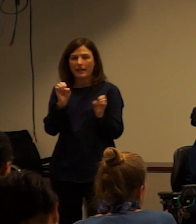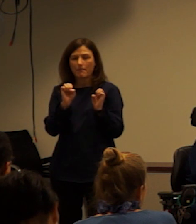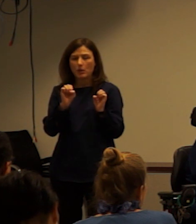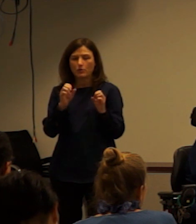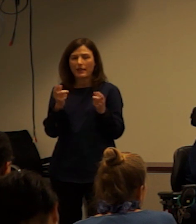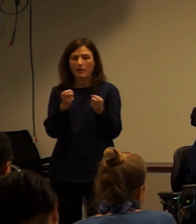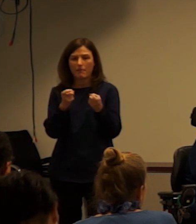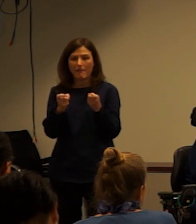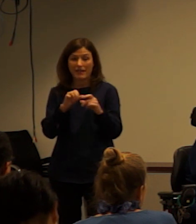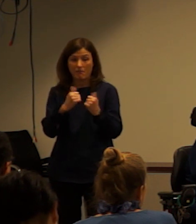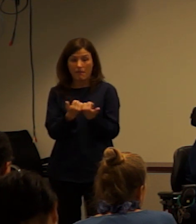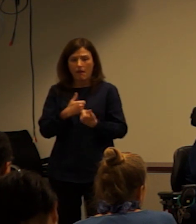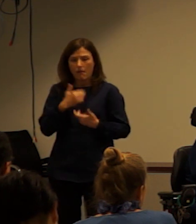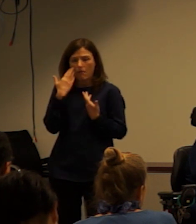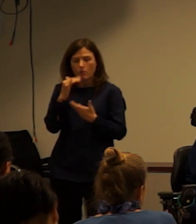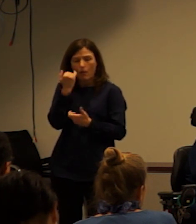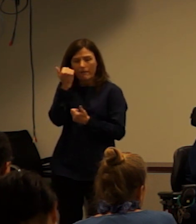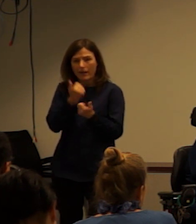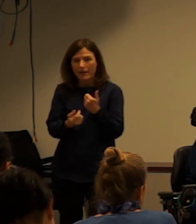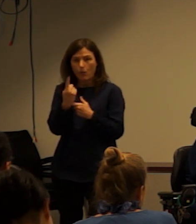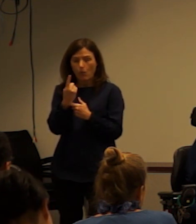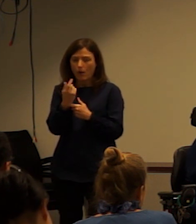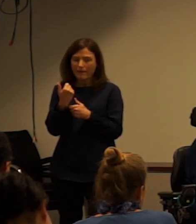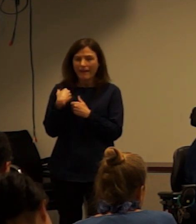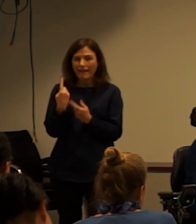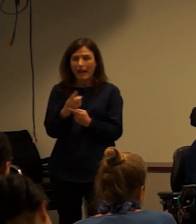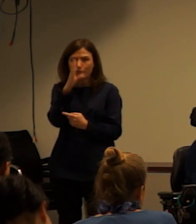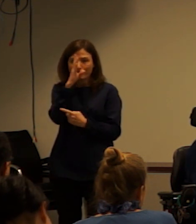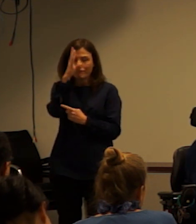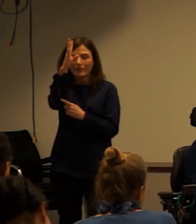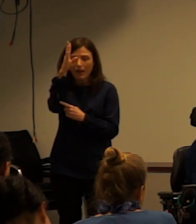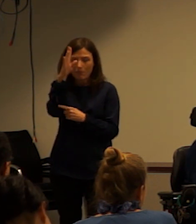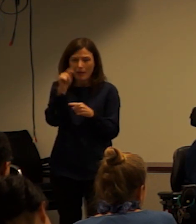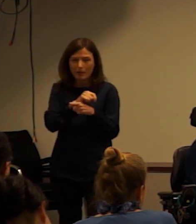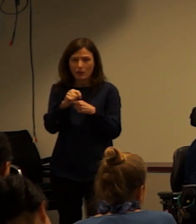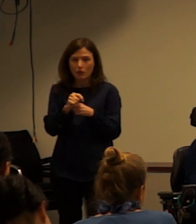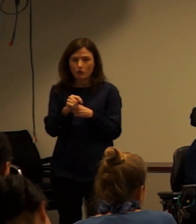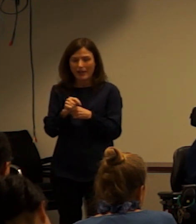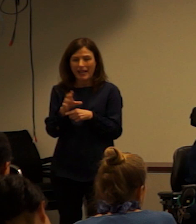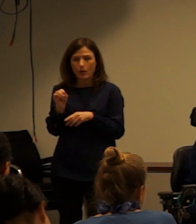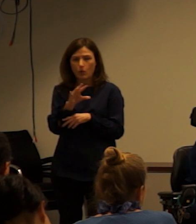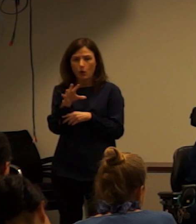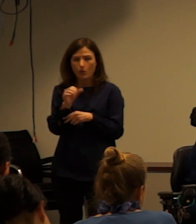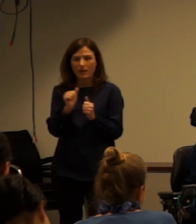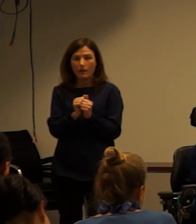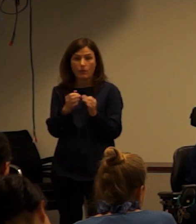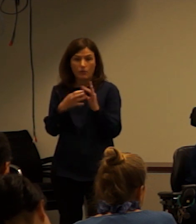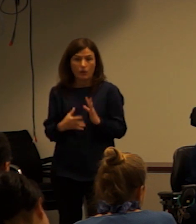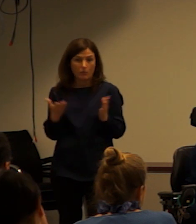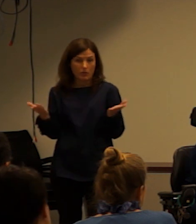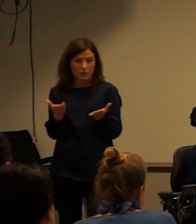don't know that anybody's ever put together a training like this and then recorded it with interpreters here.